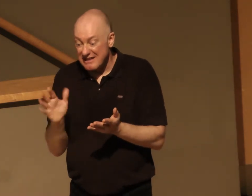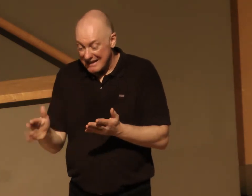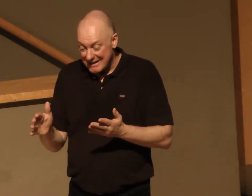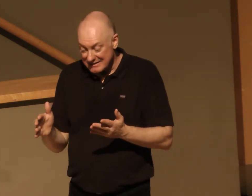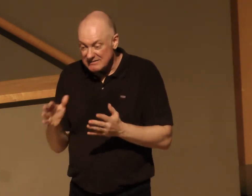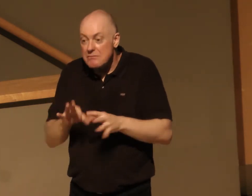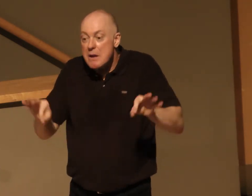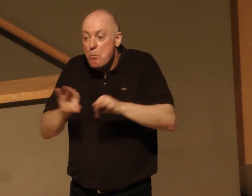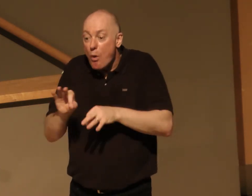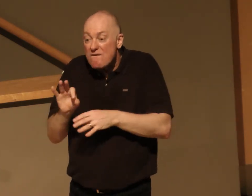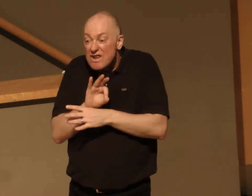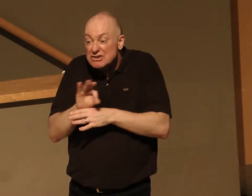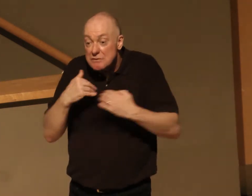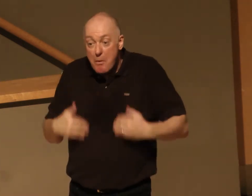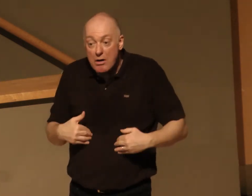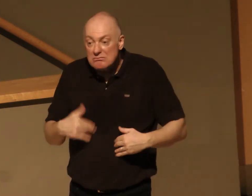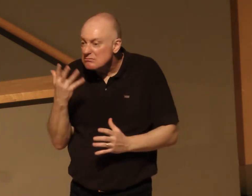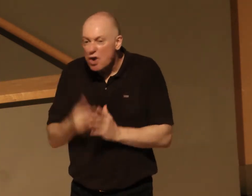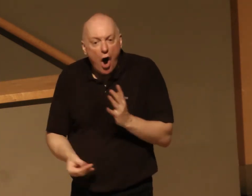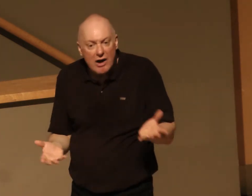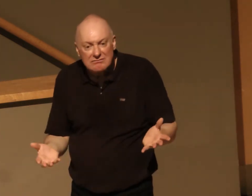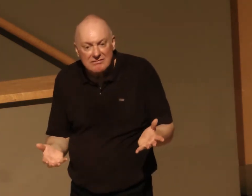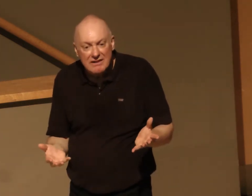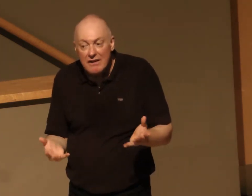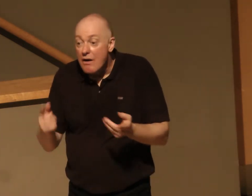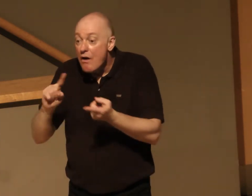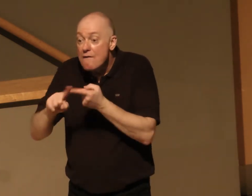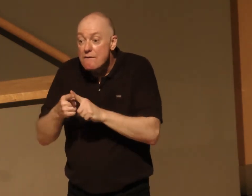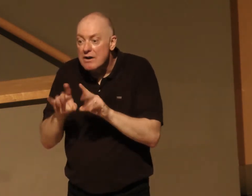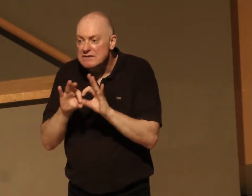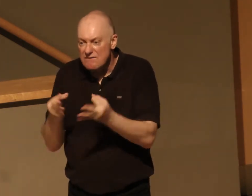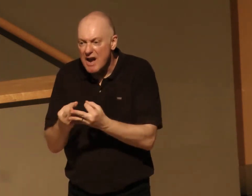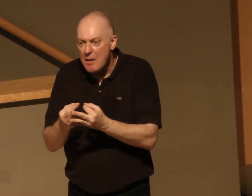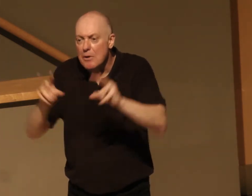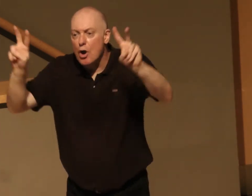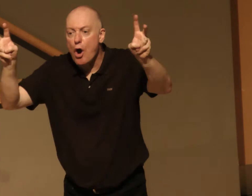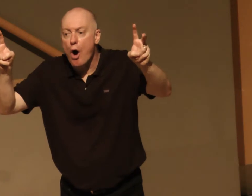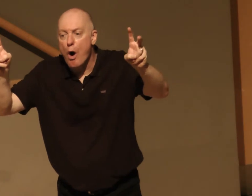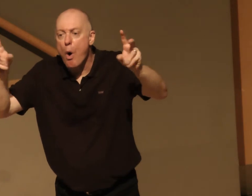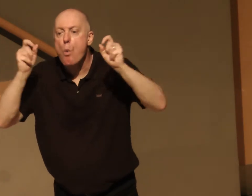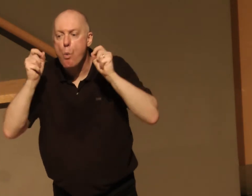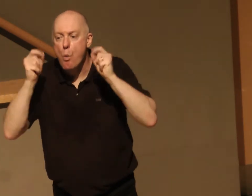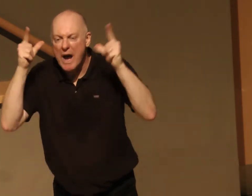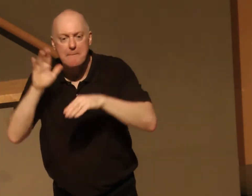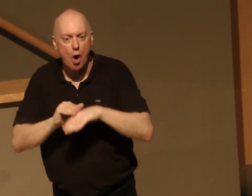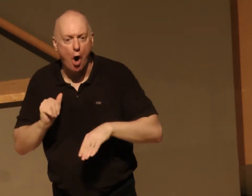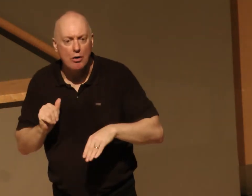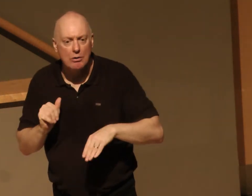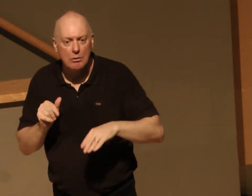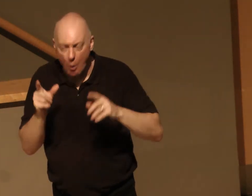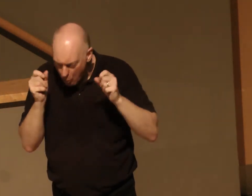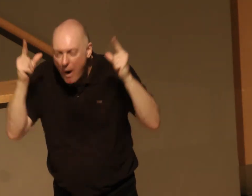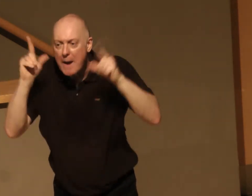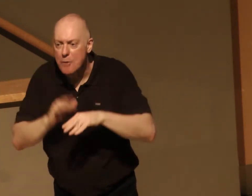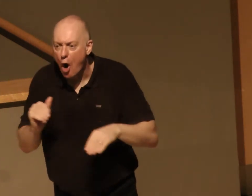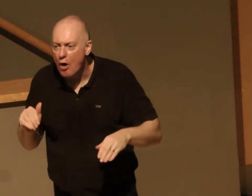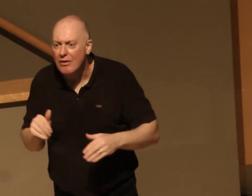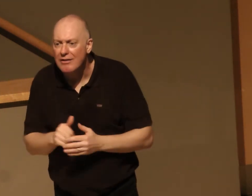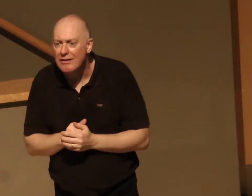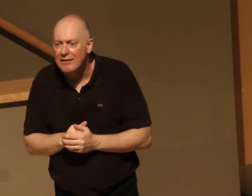are gone his friends and family call this a wake up call and it is